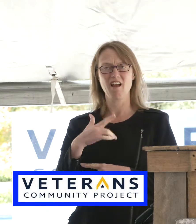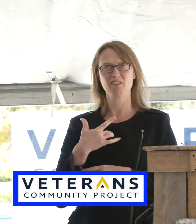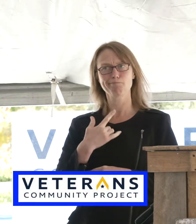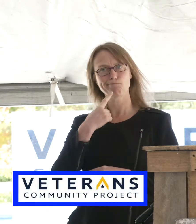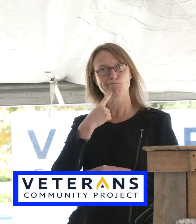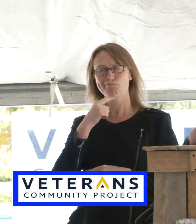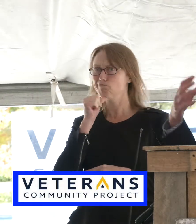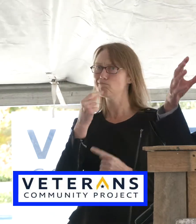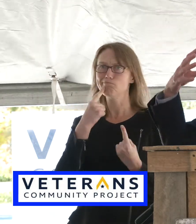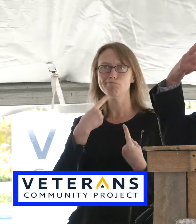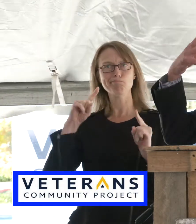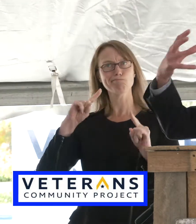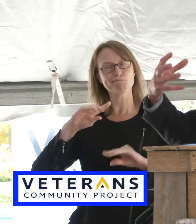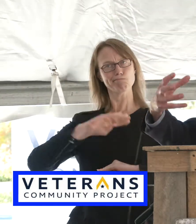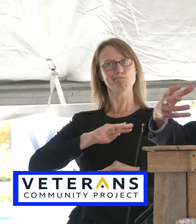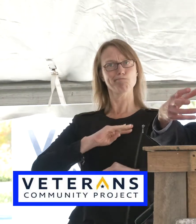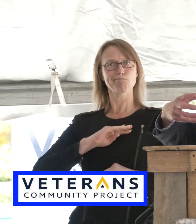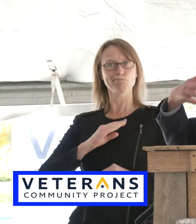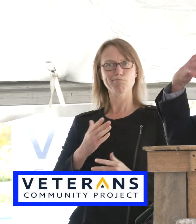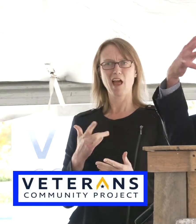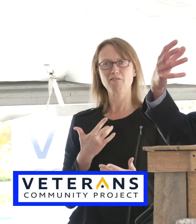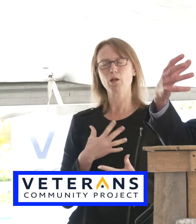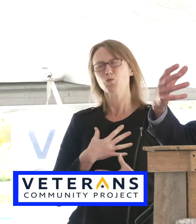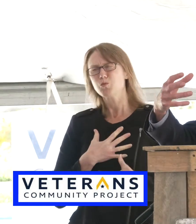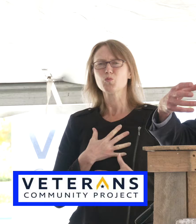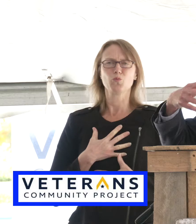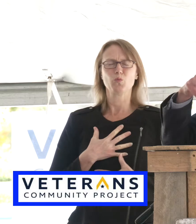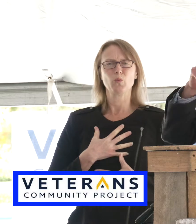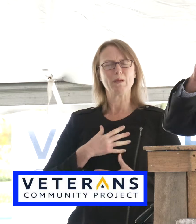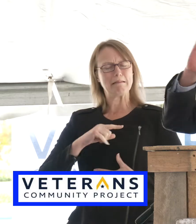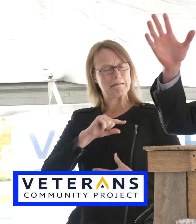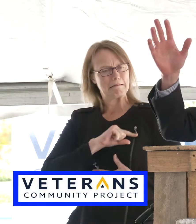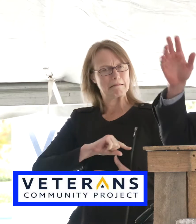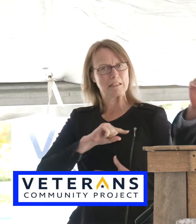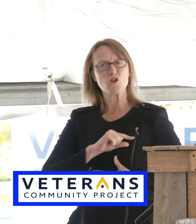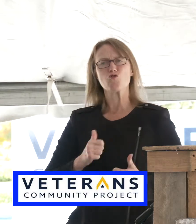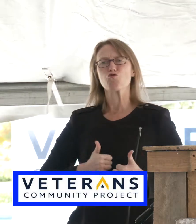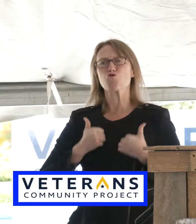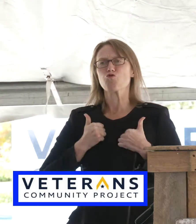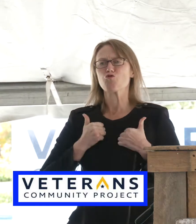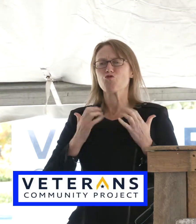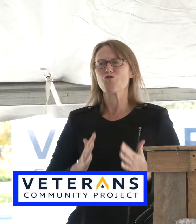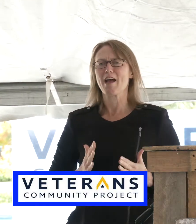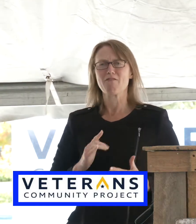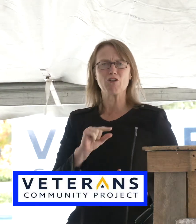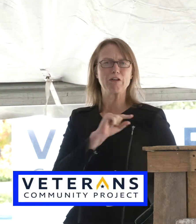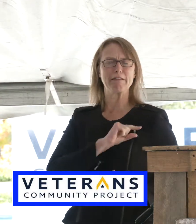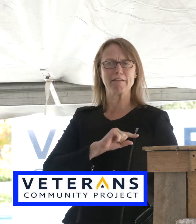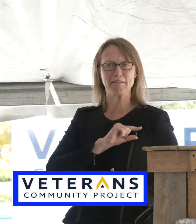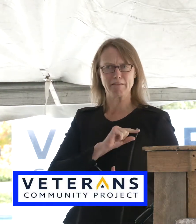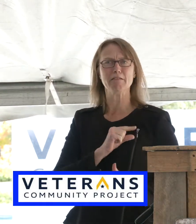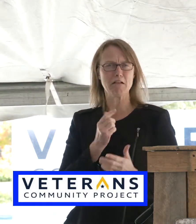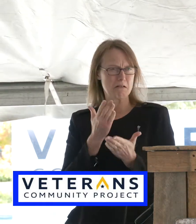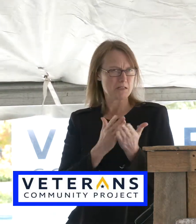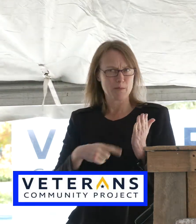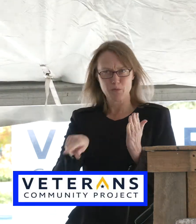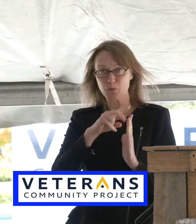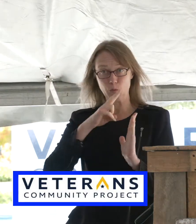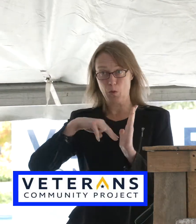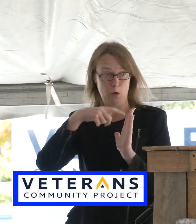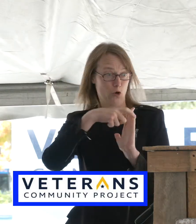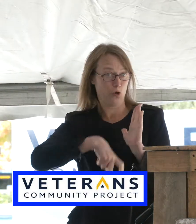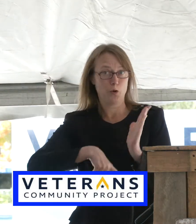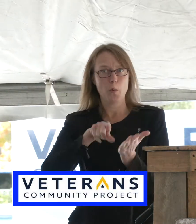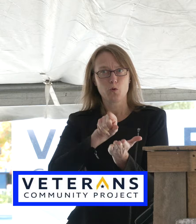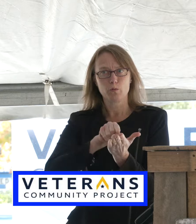least feeling survivor's guilt, feeling all sorts of things. I mean, some of this has been in the paper, so y'all are familiar with it. That